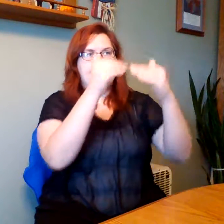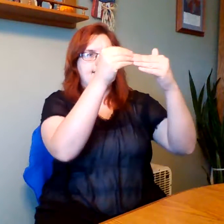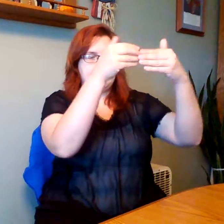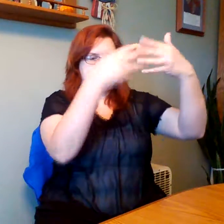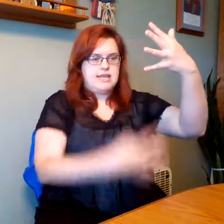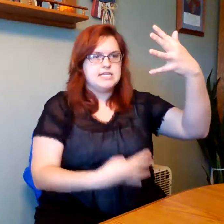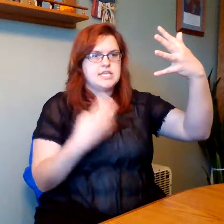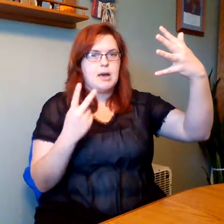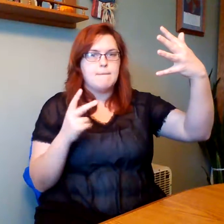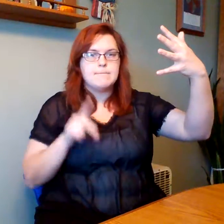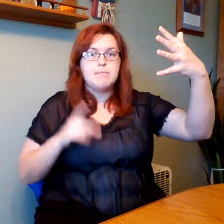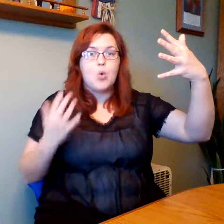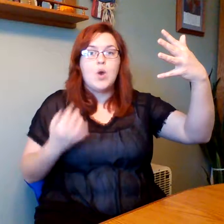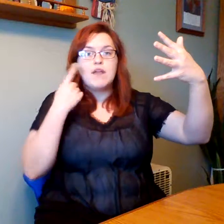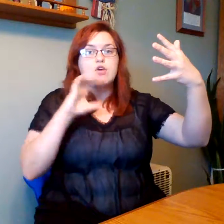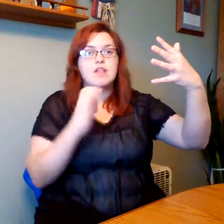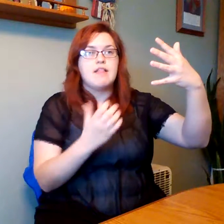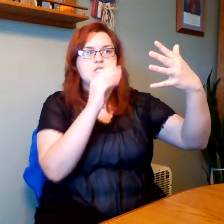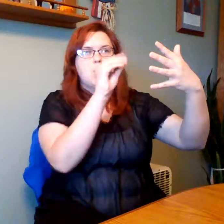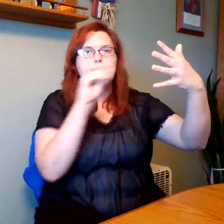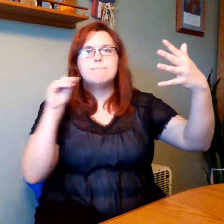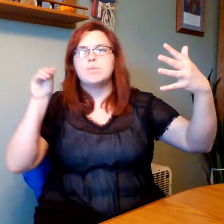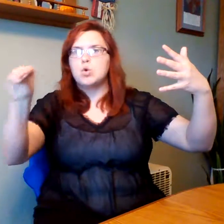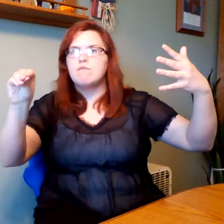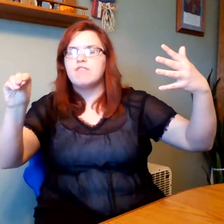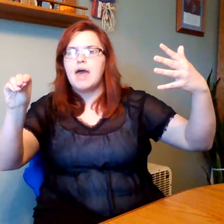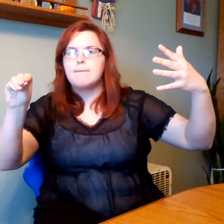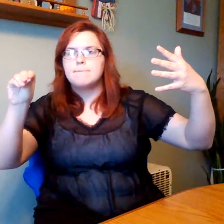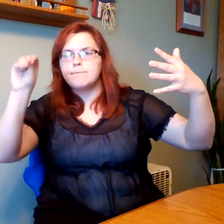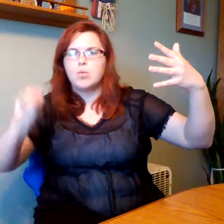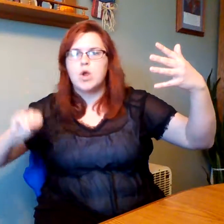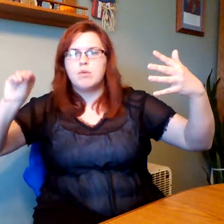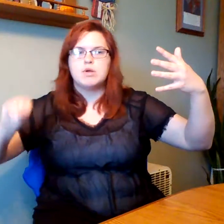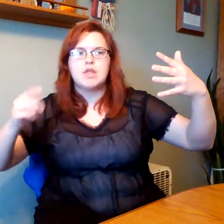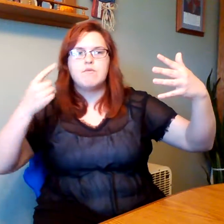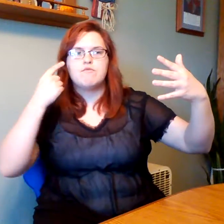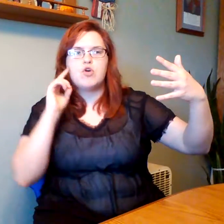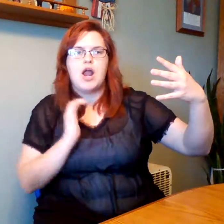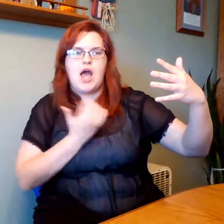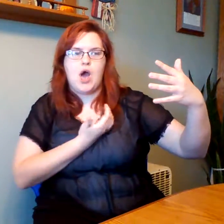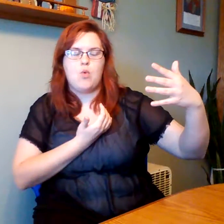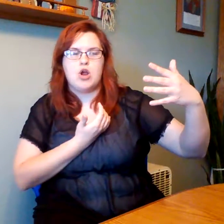ranking on the wait list for discussion section. What matters is where you're waitlisted for the discussion